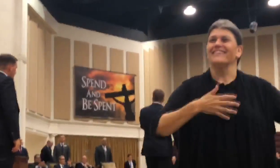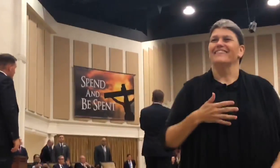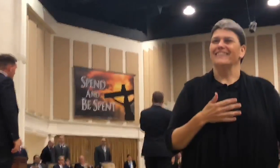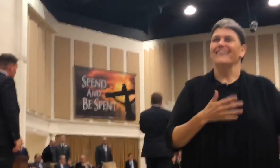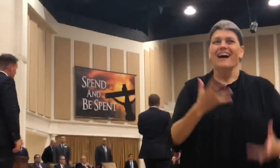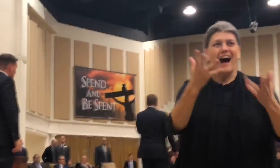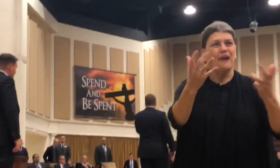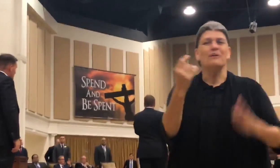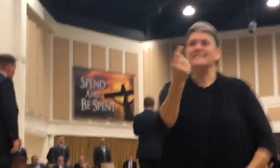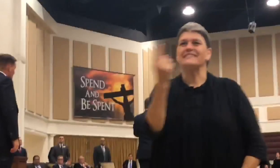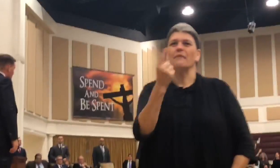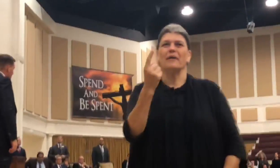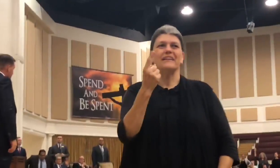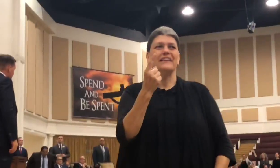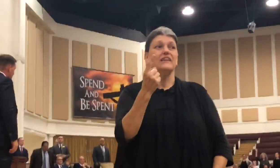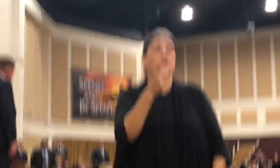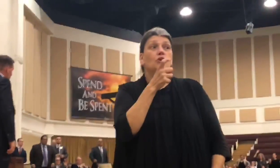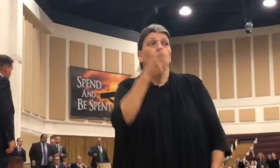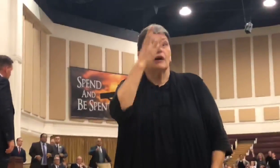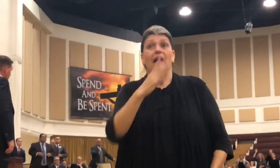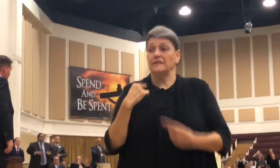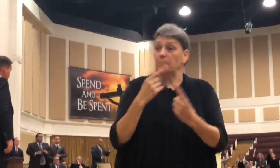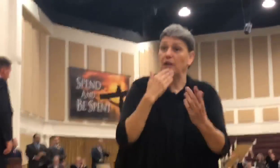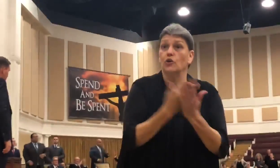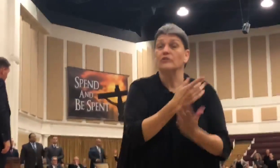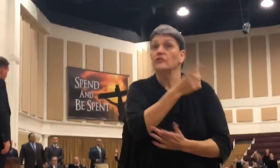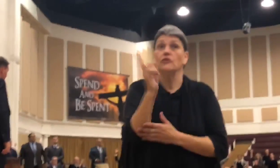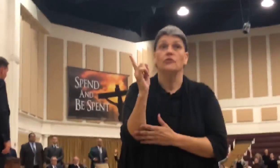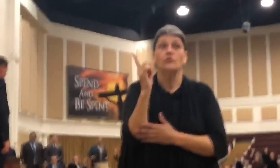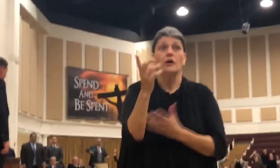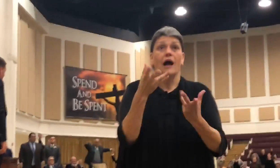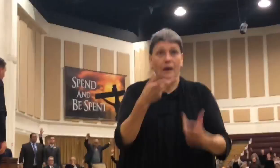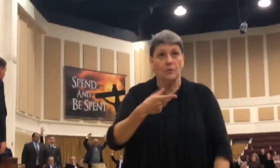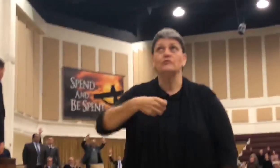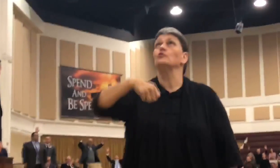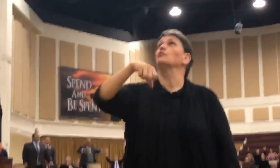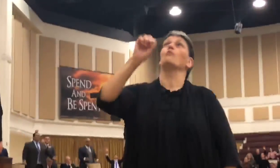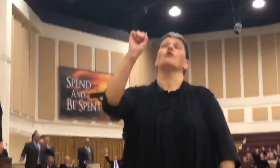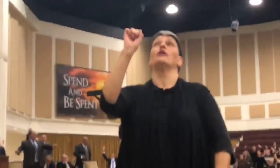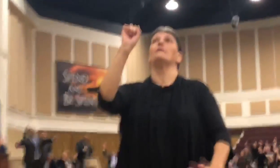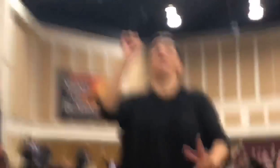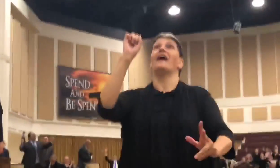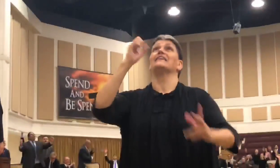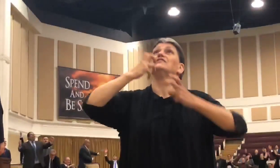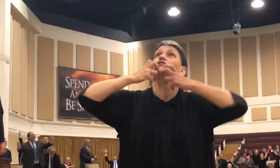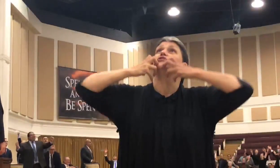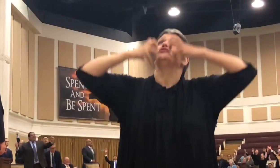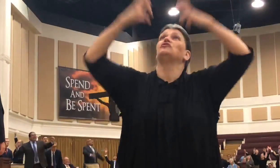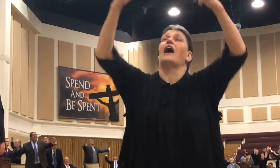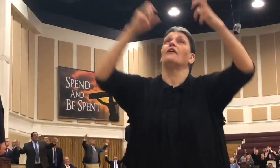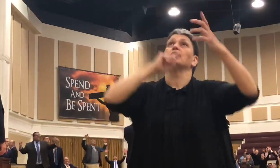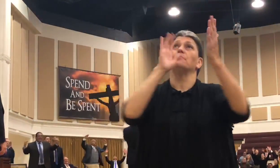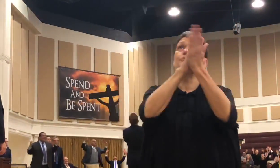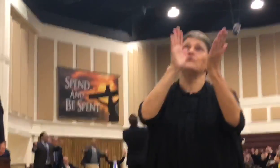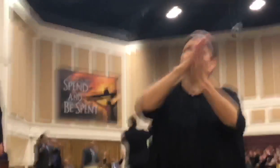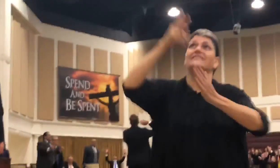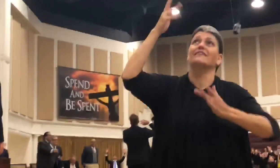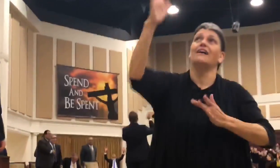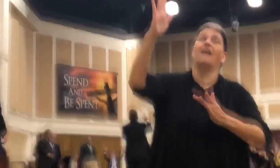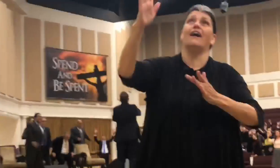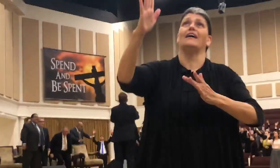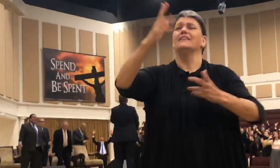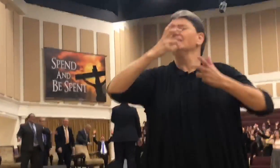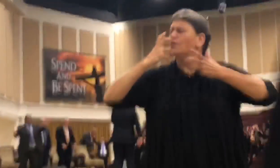I want somebody that God has been good to. I want you to throw your head back. I want you to praise God. Give